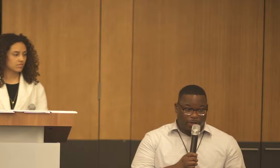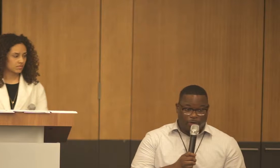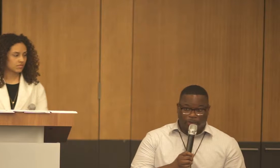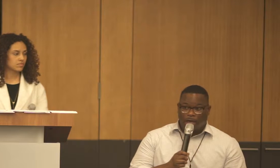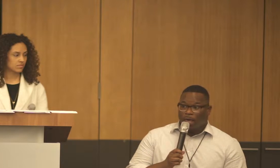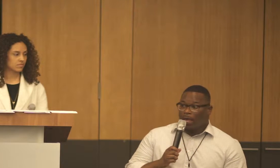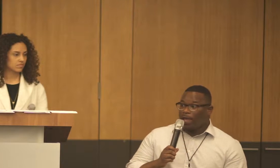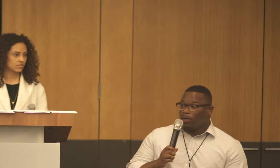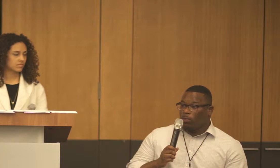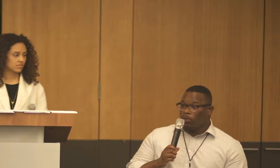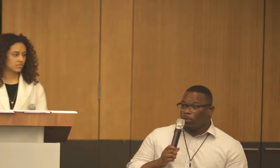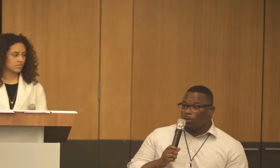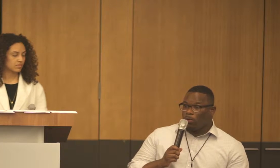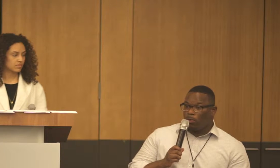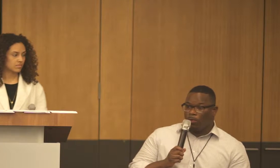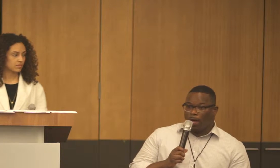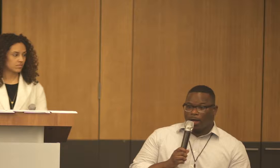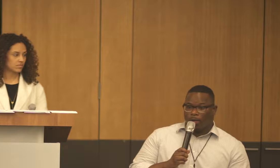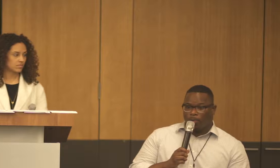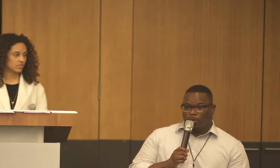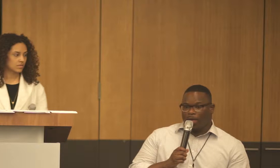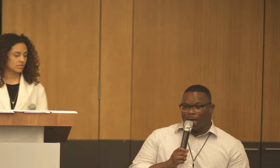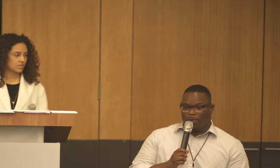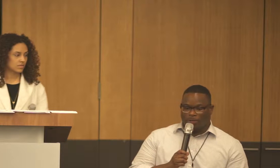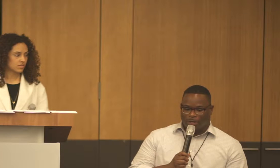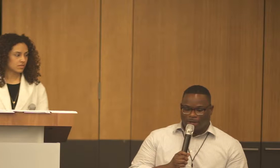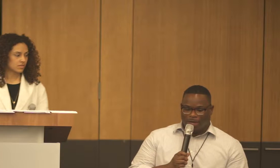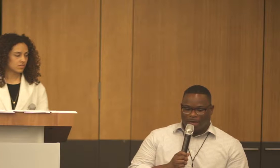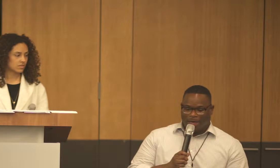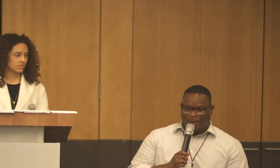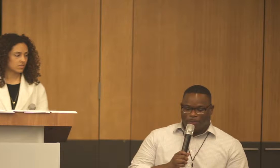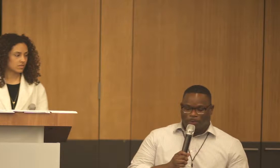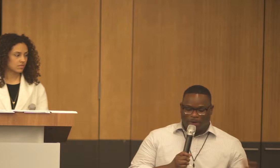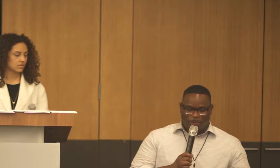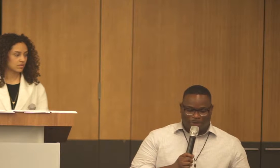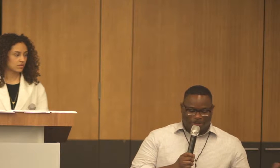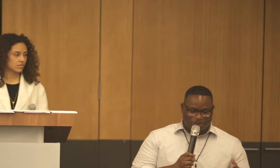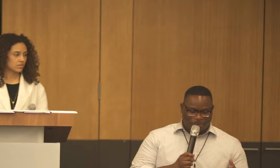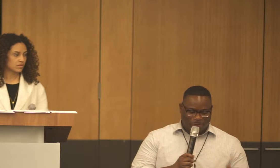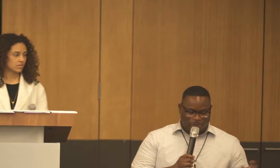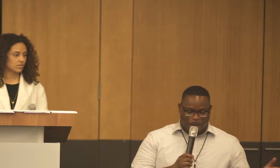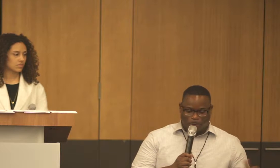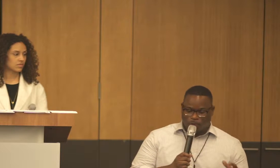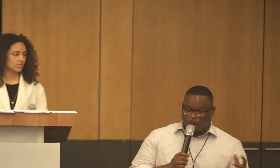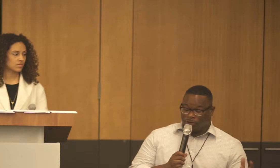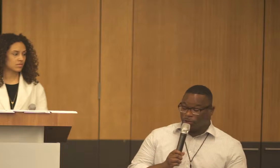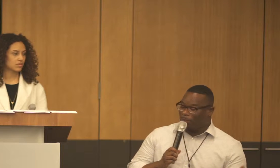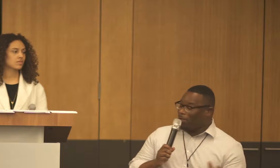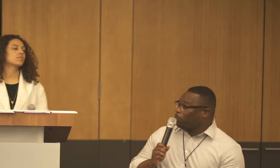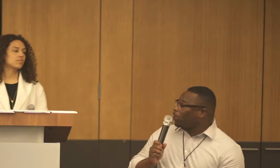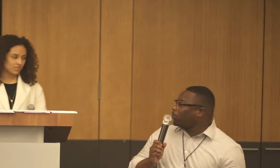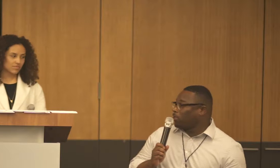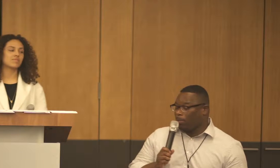prove ourselves. And with Google, we happen to bring with us some sort of capital from our